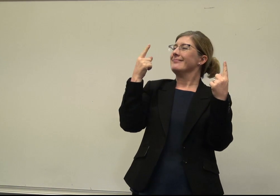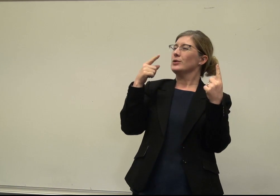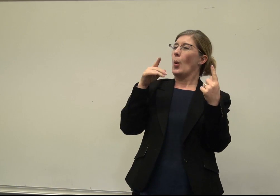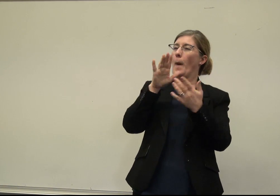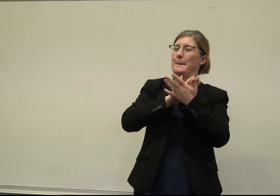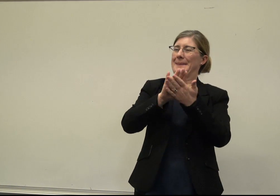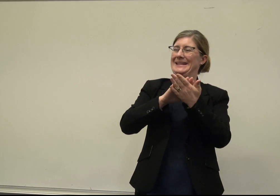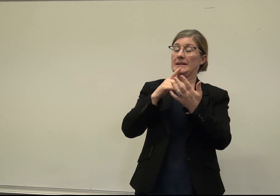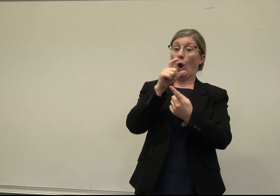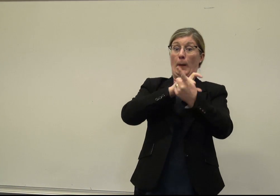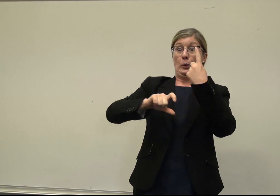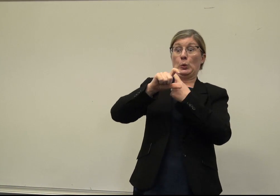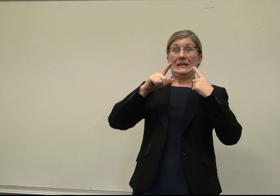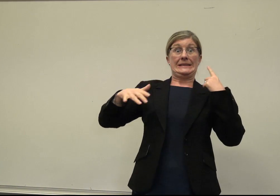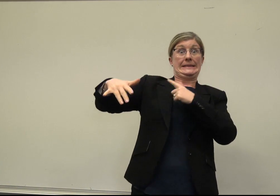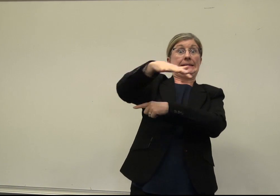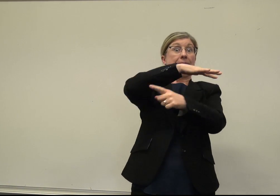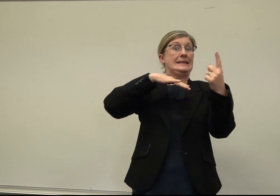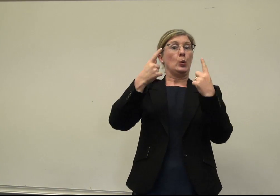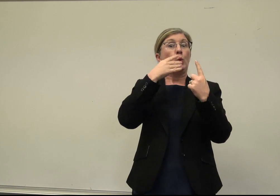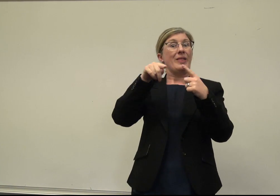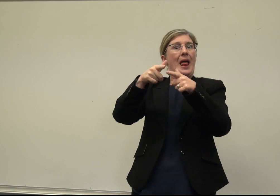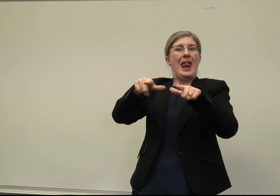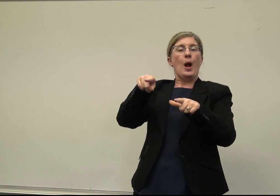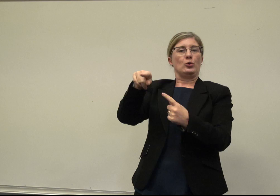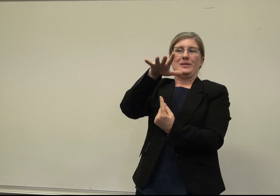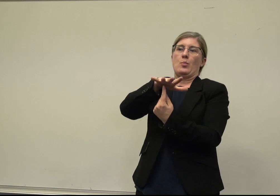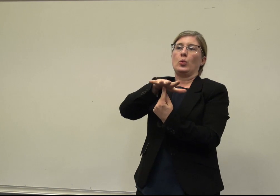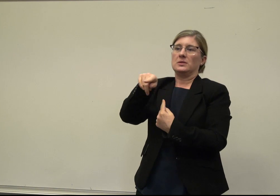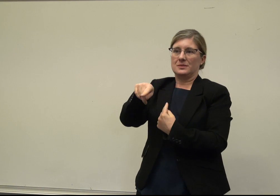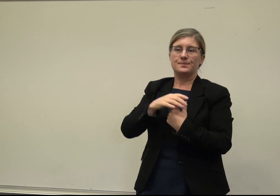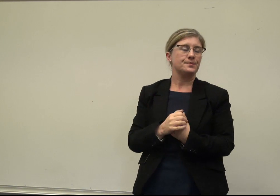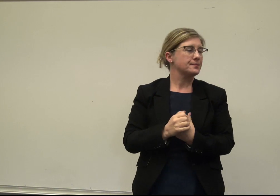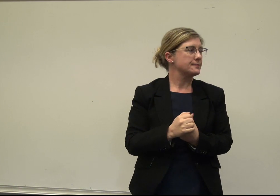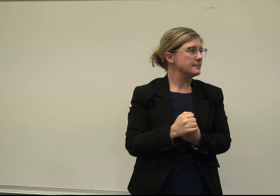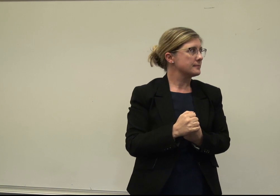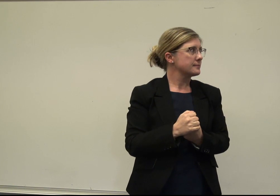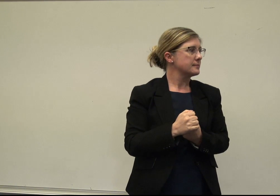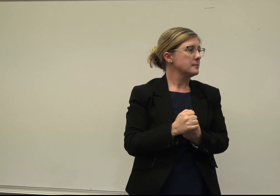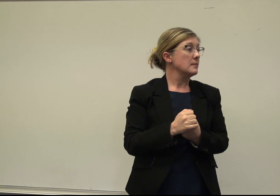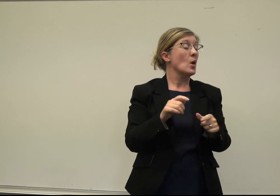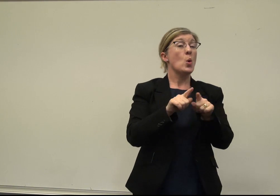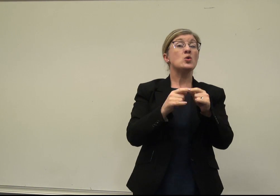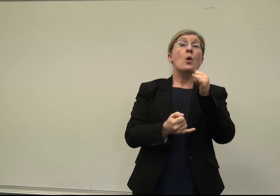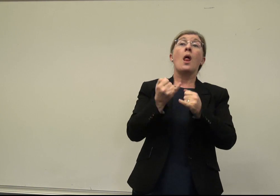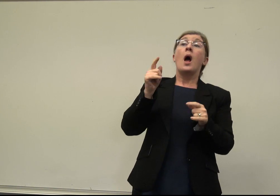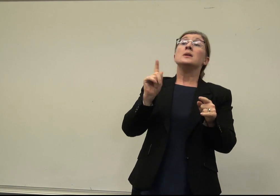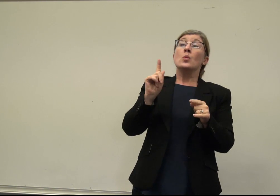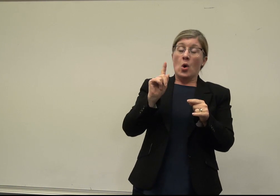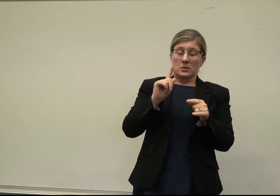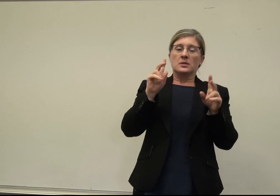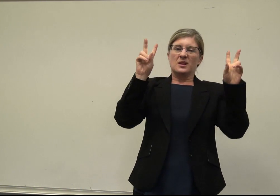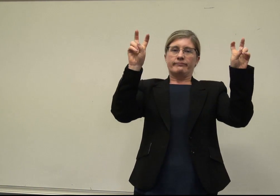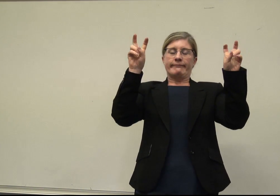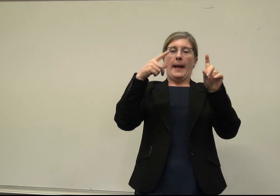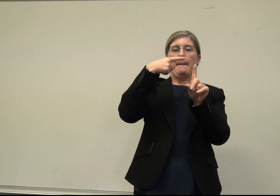that speaks both languages is very important. And finally, positive attitudes. As I said before, there